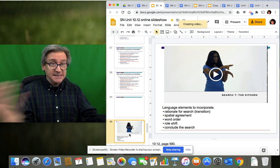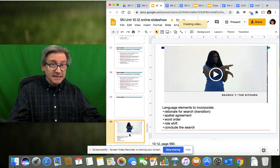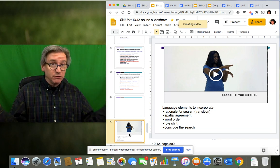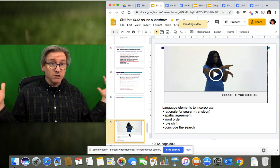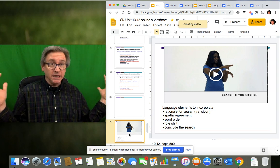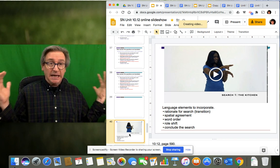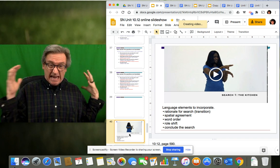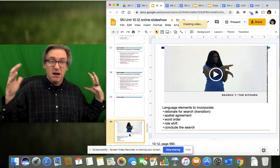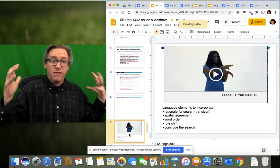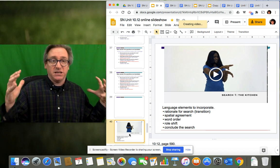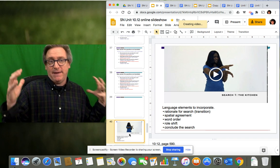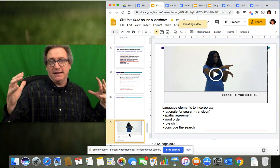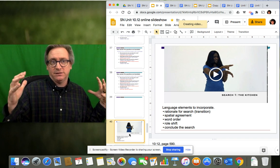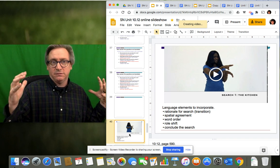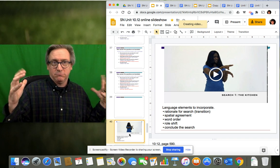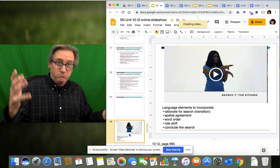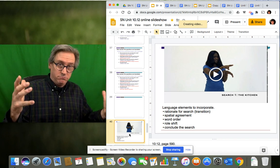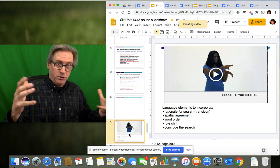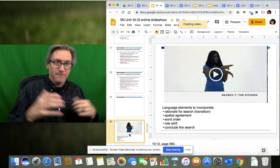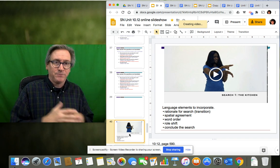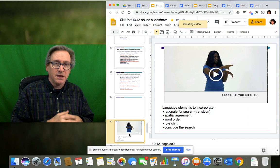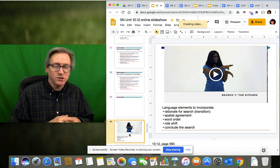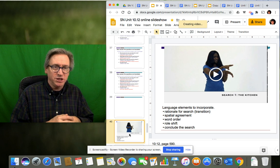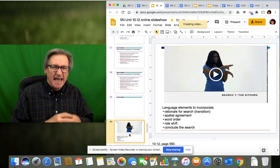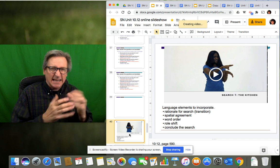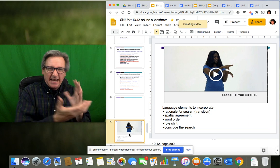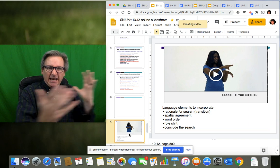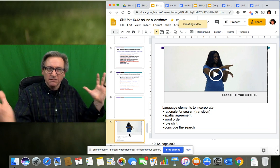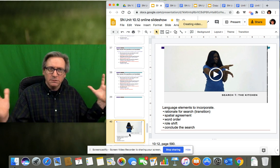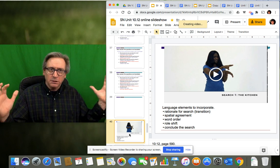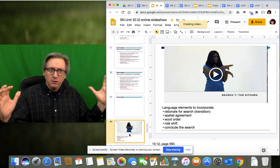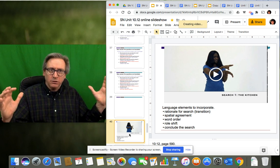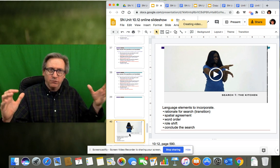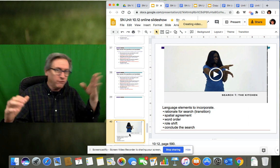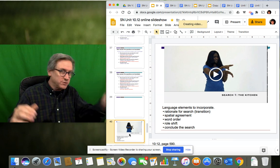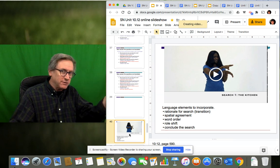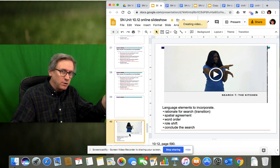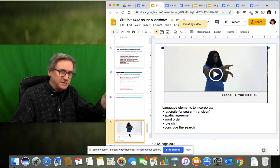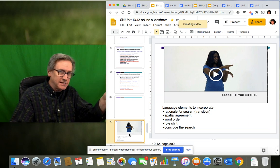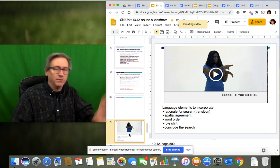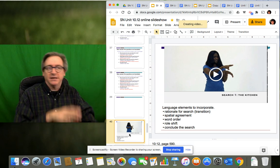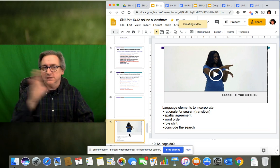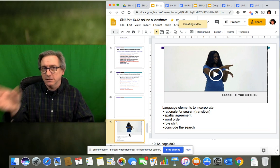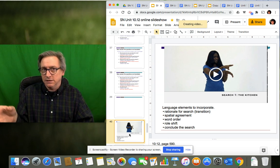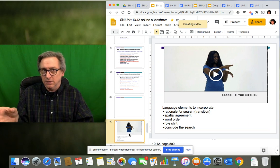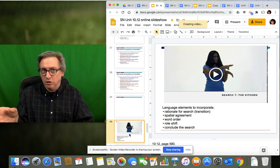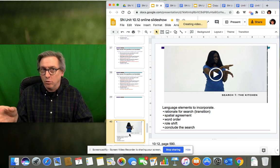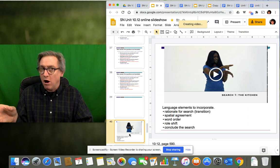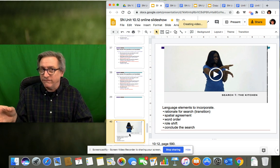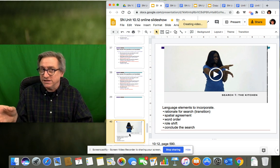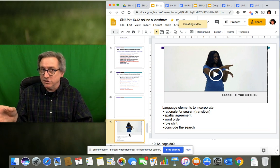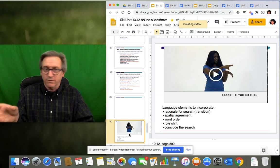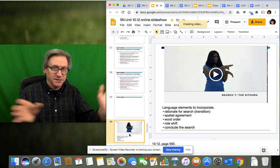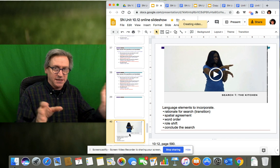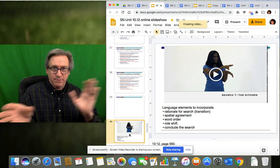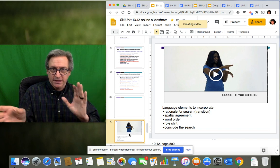She's literally in the space. Okay, so she's acting it. The refrigerator is always in the same place. Her